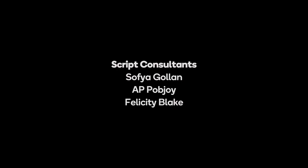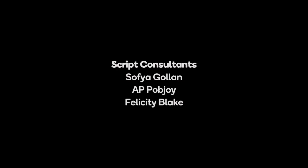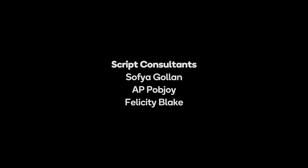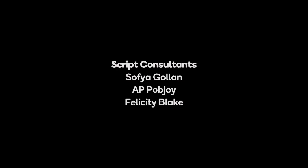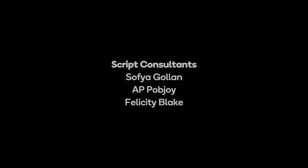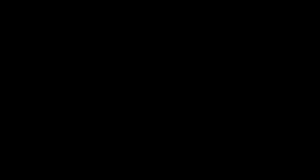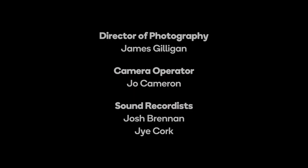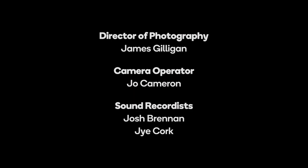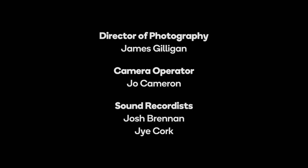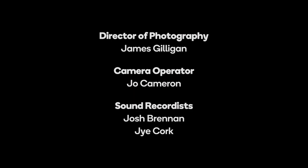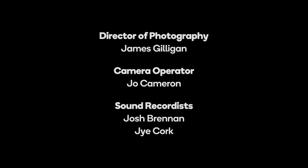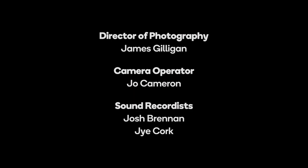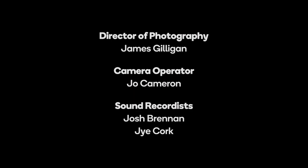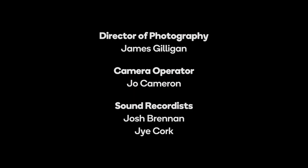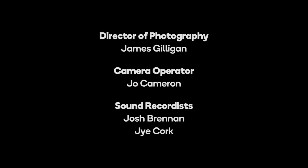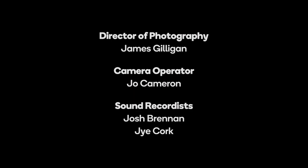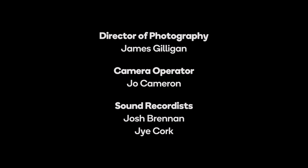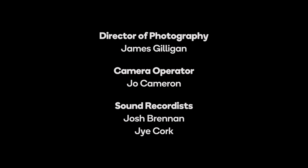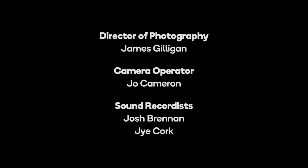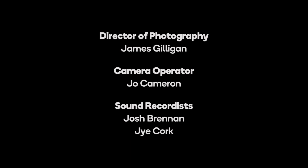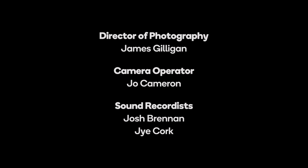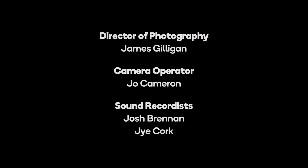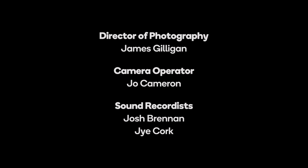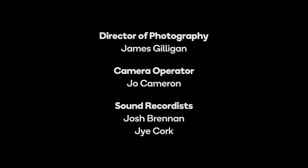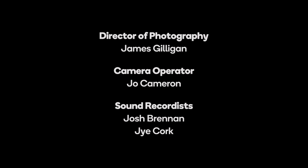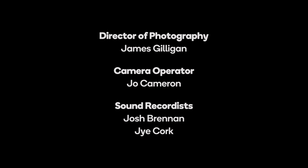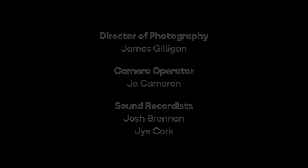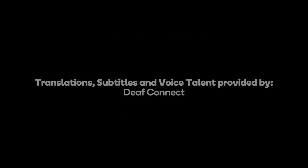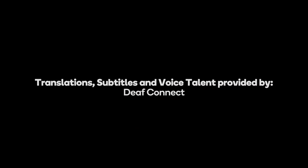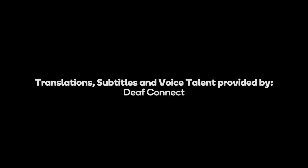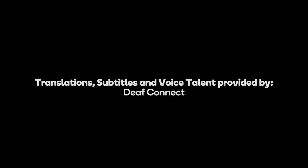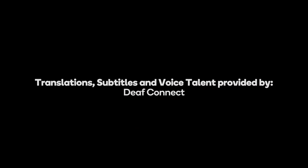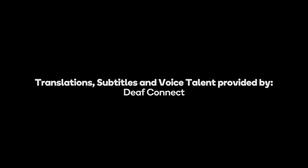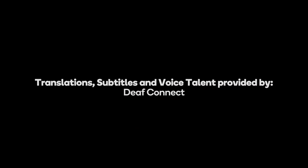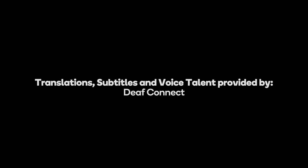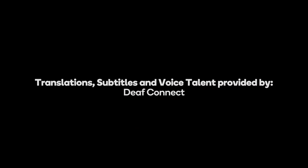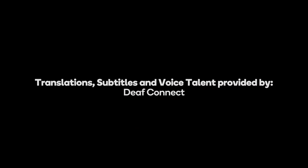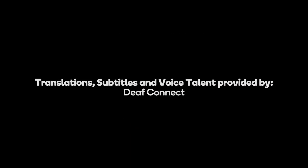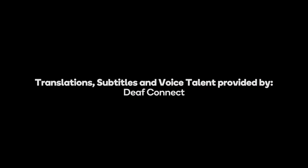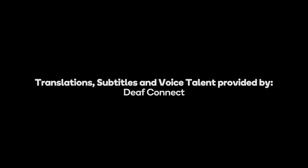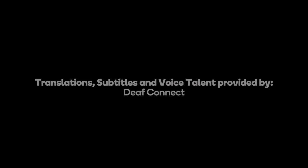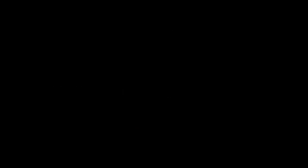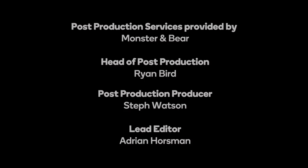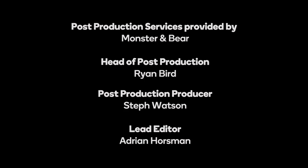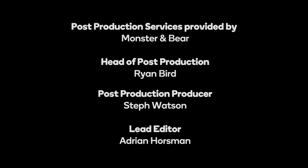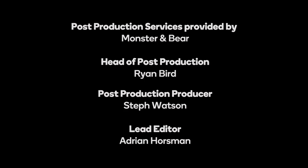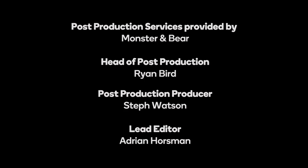Trina Wilson, Sam Martin. Script Consultants, Sophia Golan, AP Pobjoy, Felicity Blake. Director of Photography,